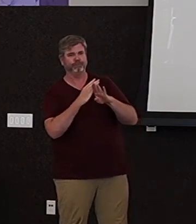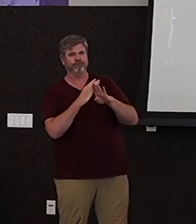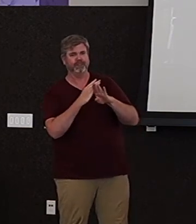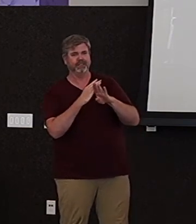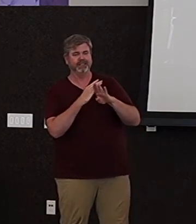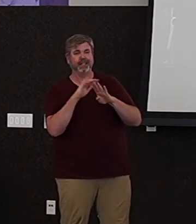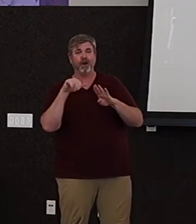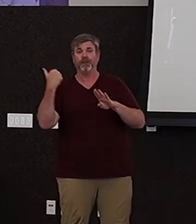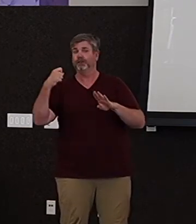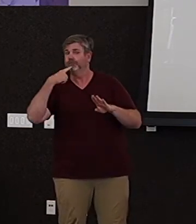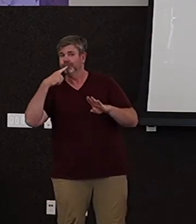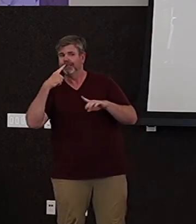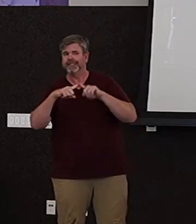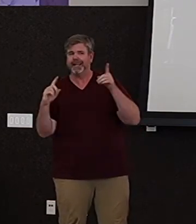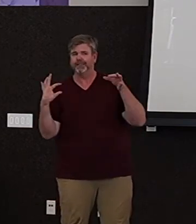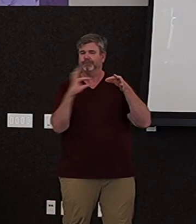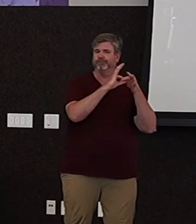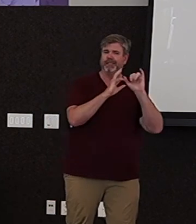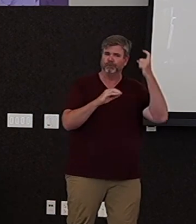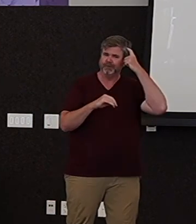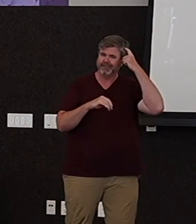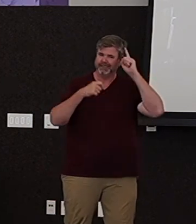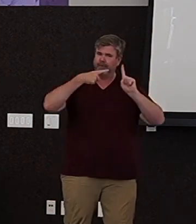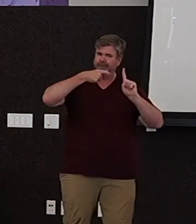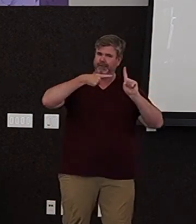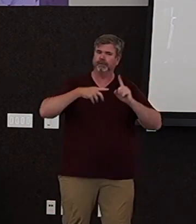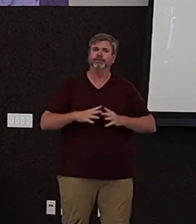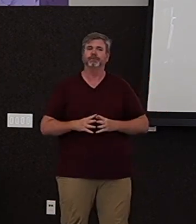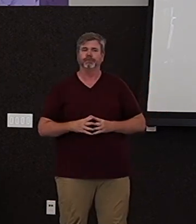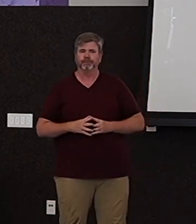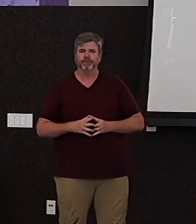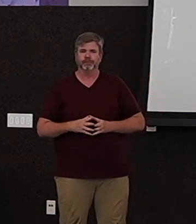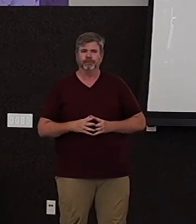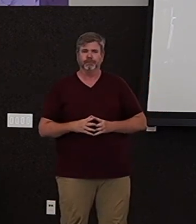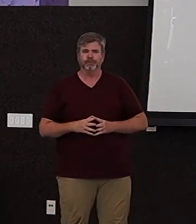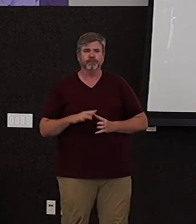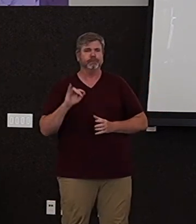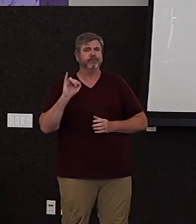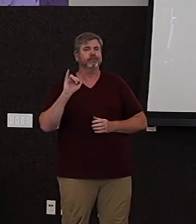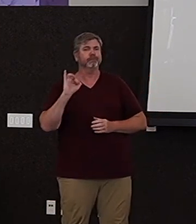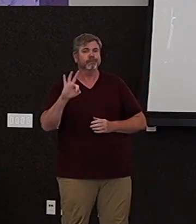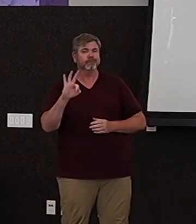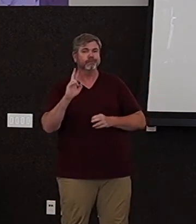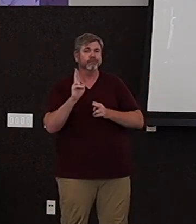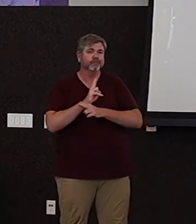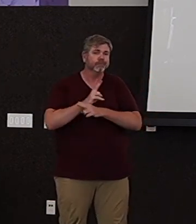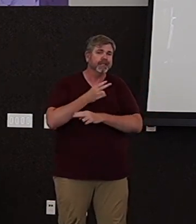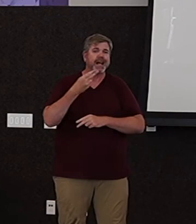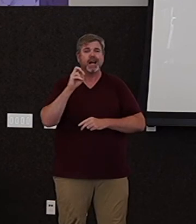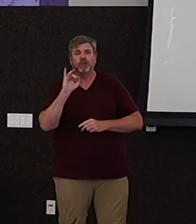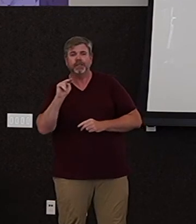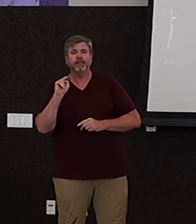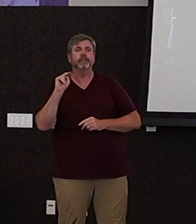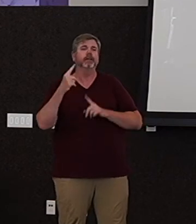injectable Vivitrol form of naltrexone, and then they use fentanyl or heroin or OxyContin, they've